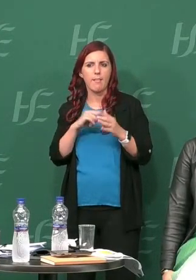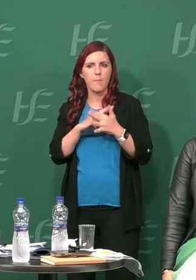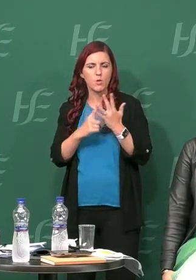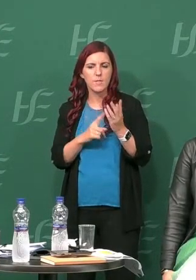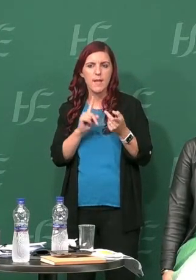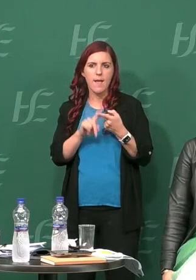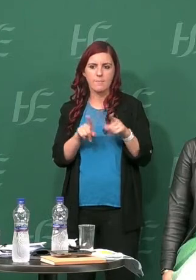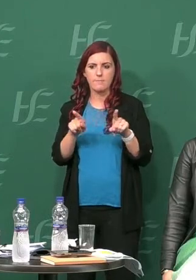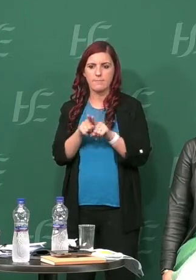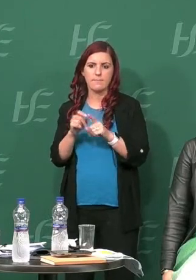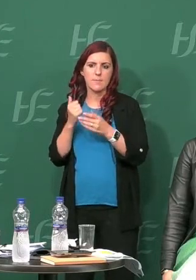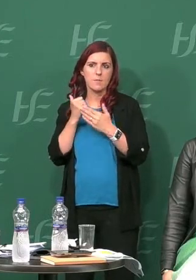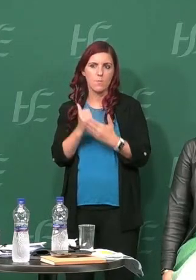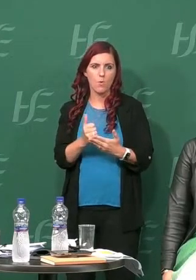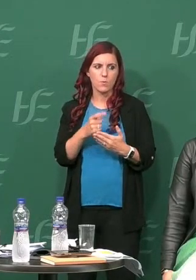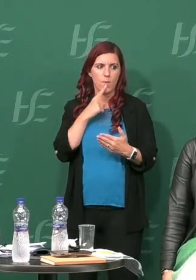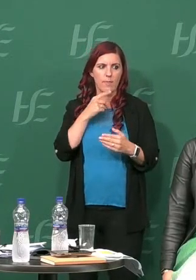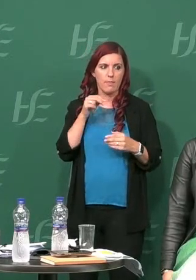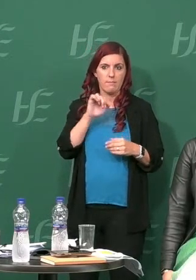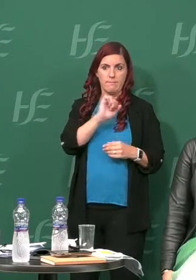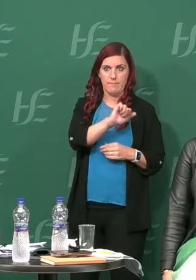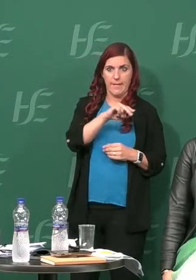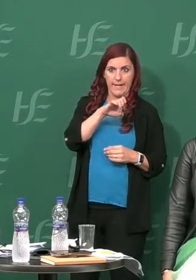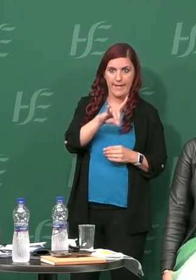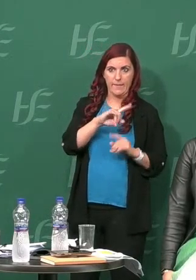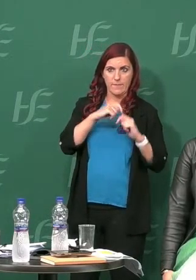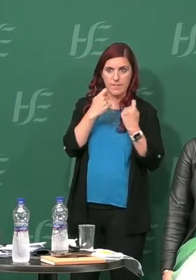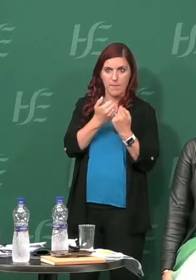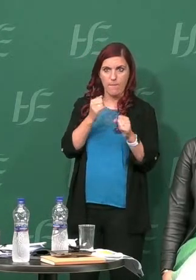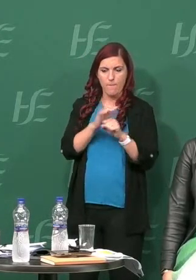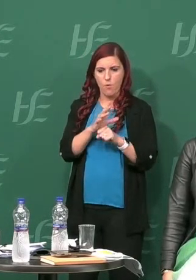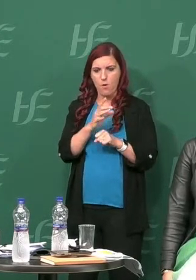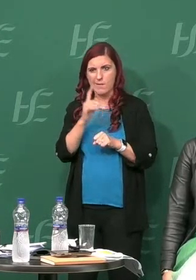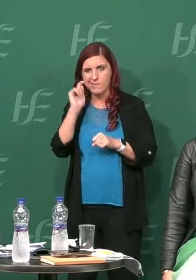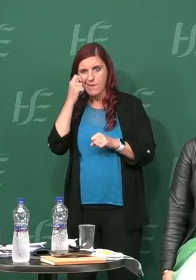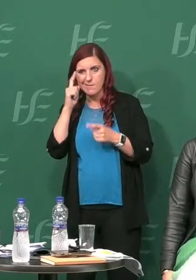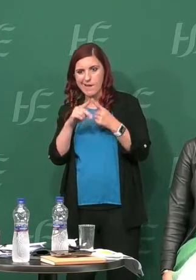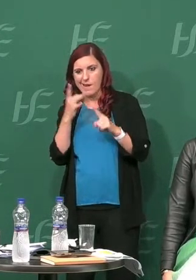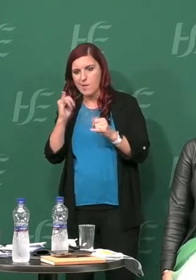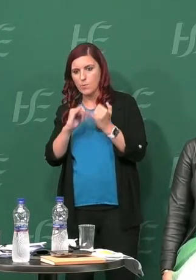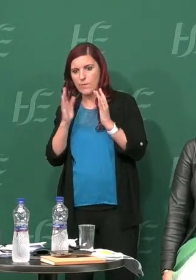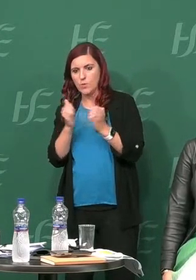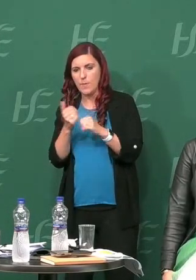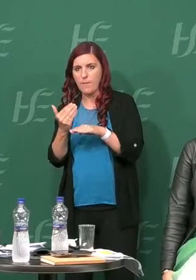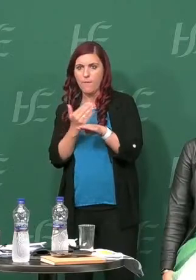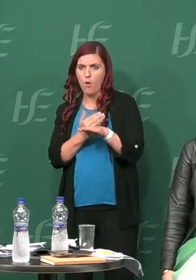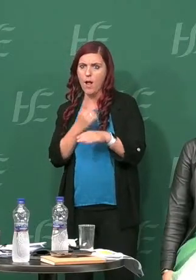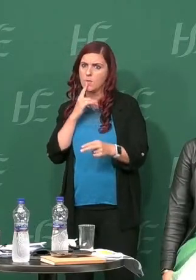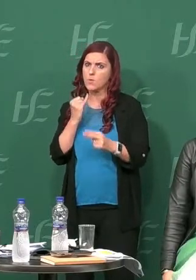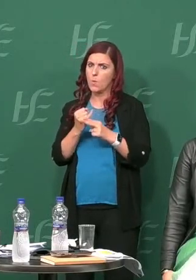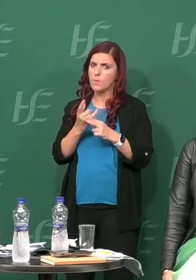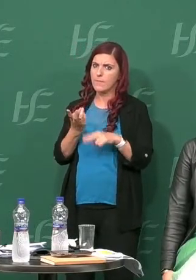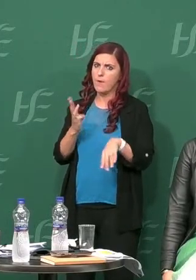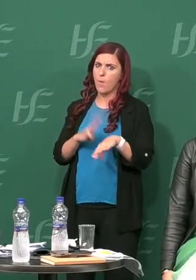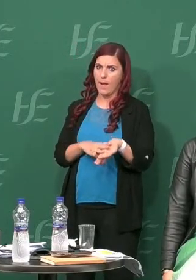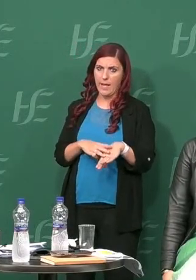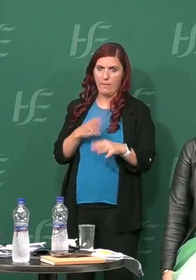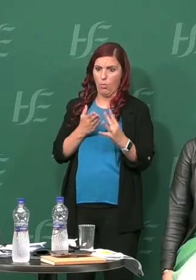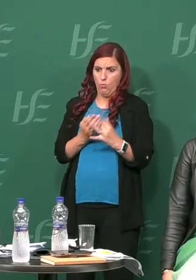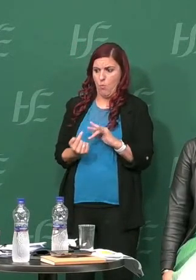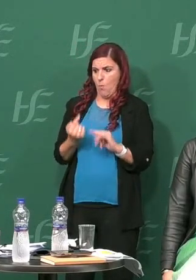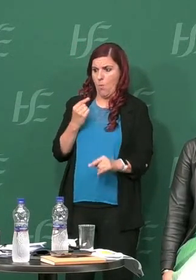our NEVES teams on testing and tracing. And schools have progressed really well, even during a really bad wave the last